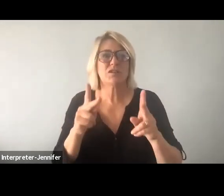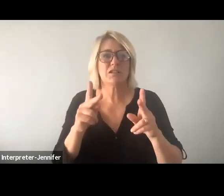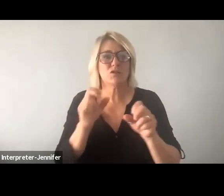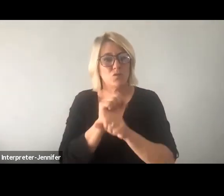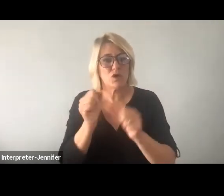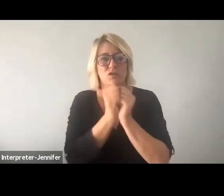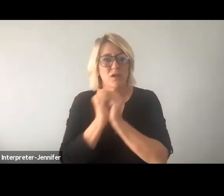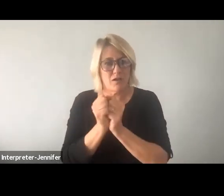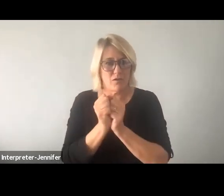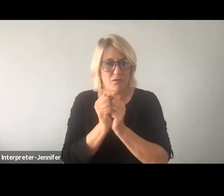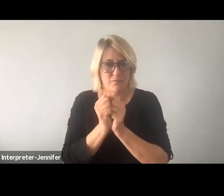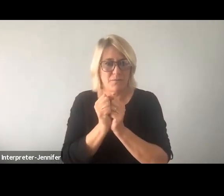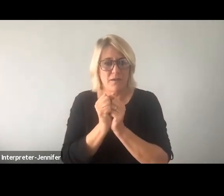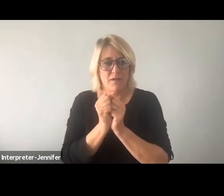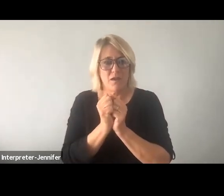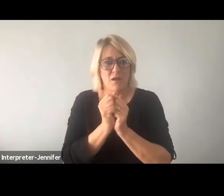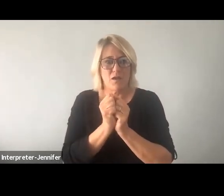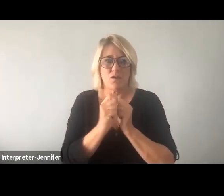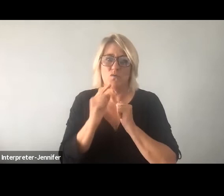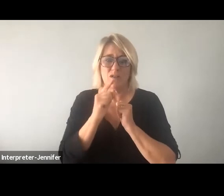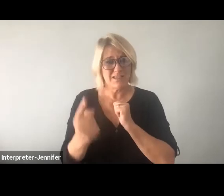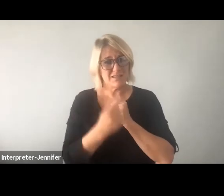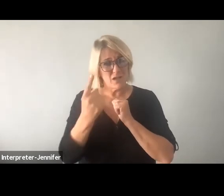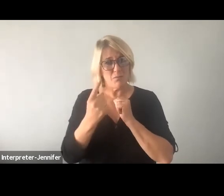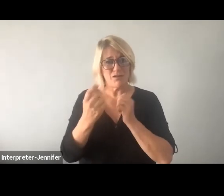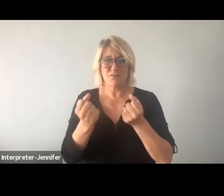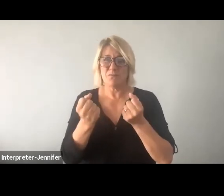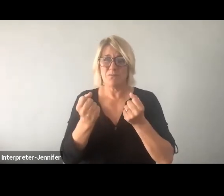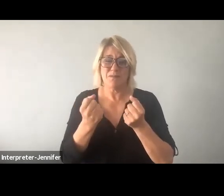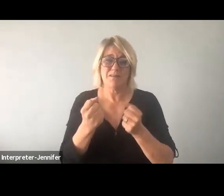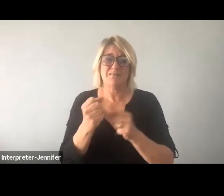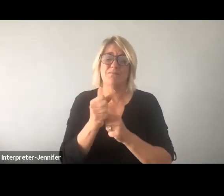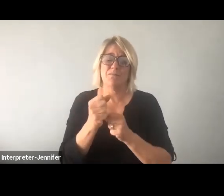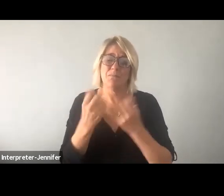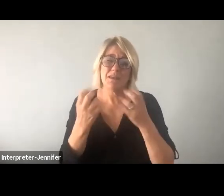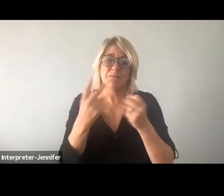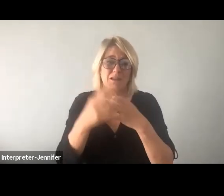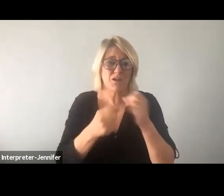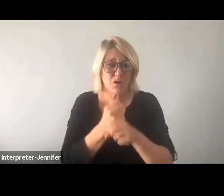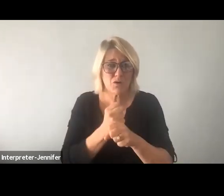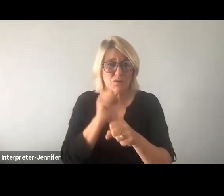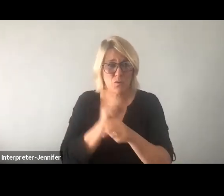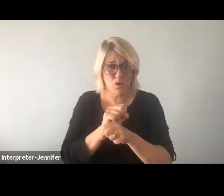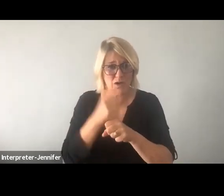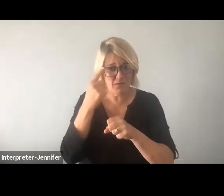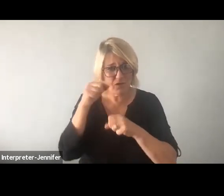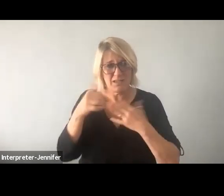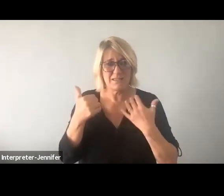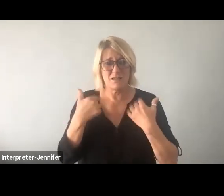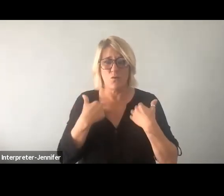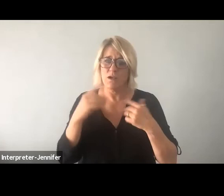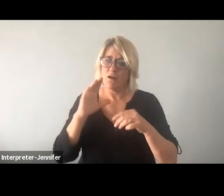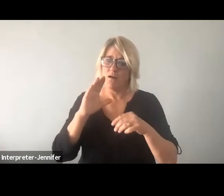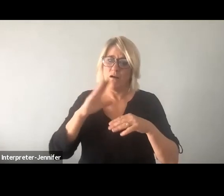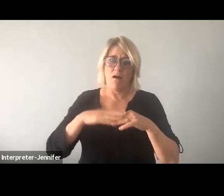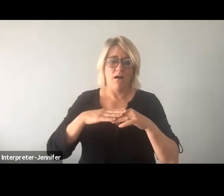together before us. Truly, as someone who has spent decades doing this work, it really feels like we are on the cusp of